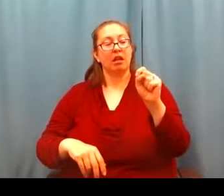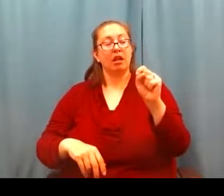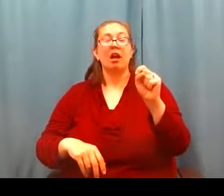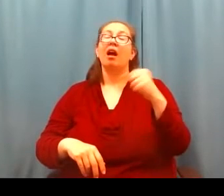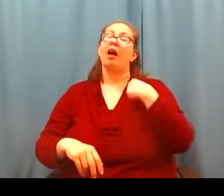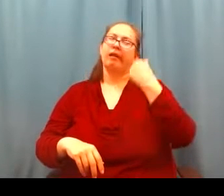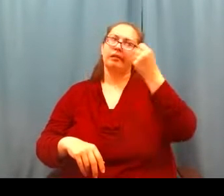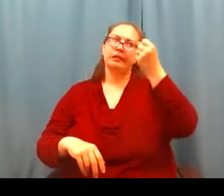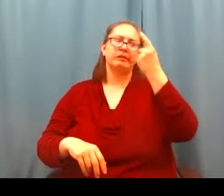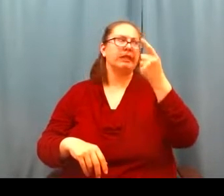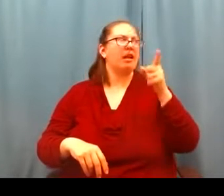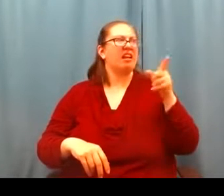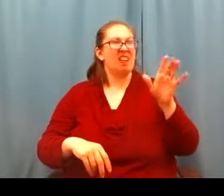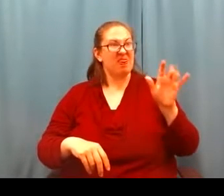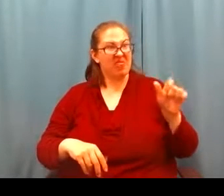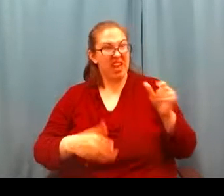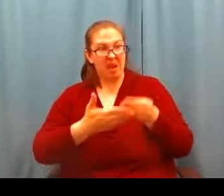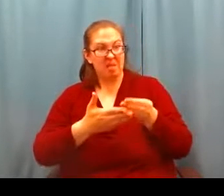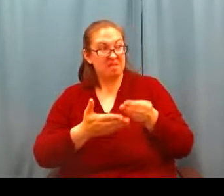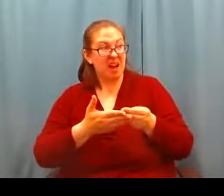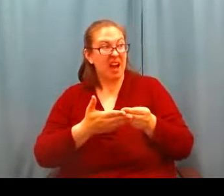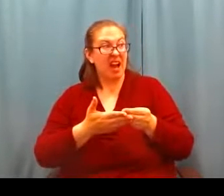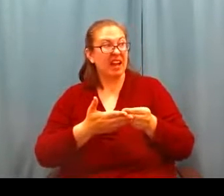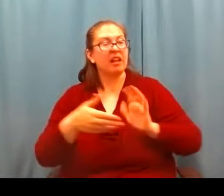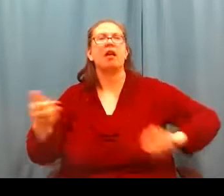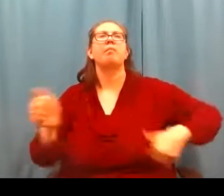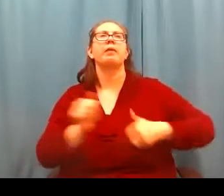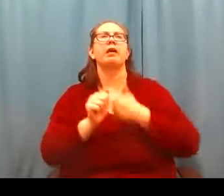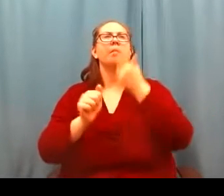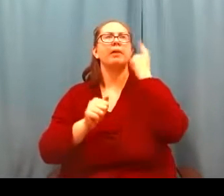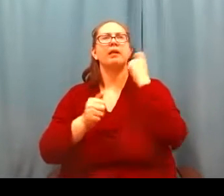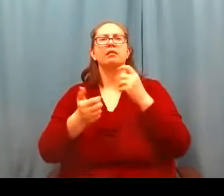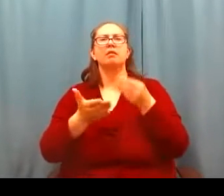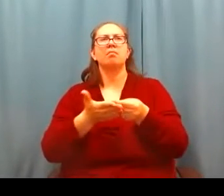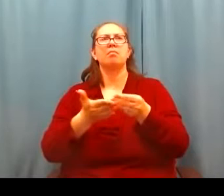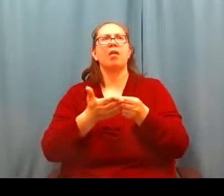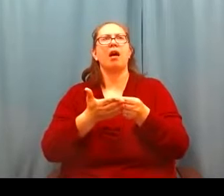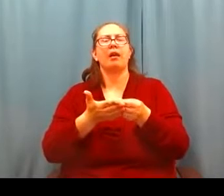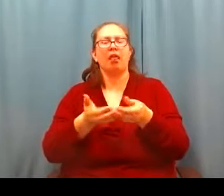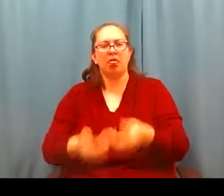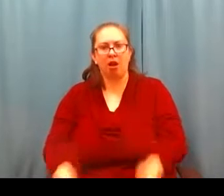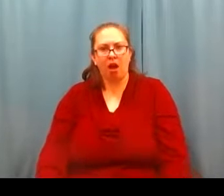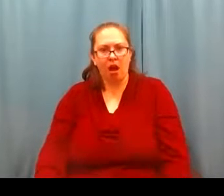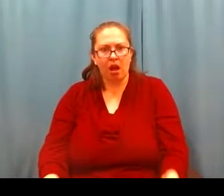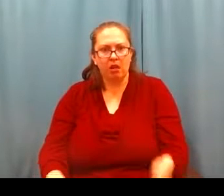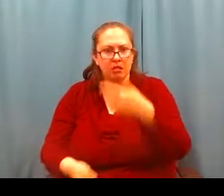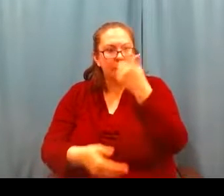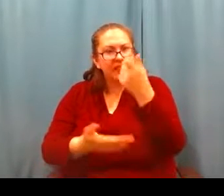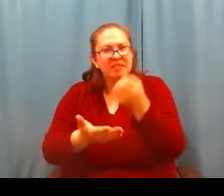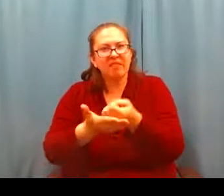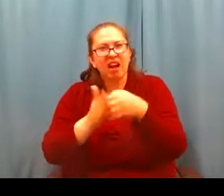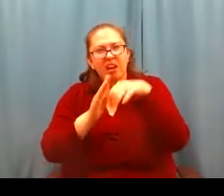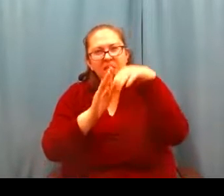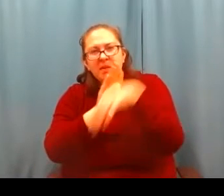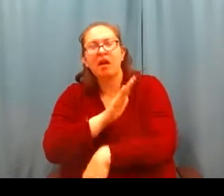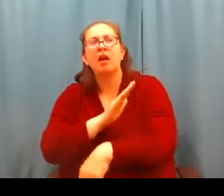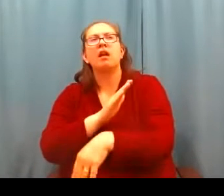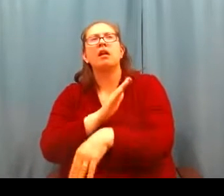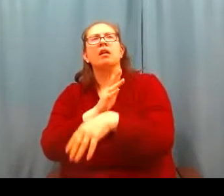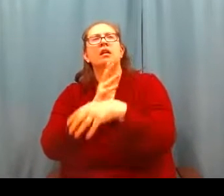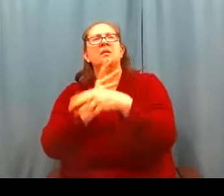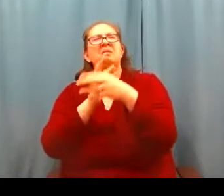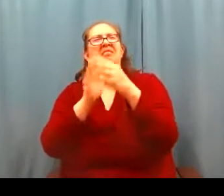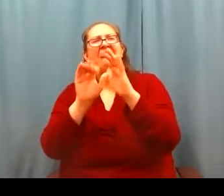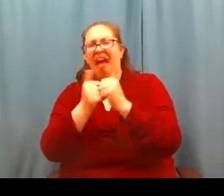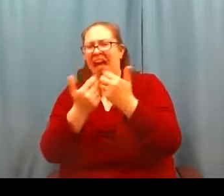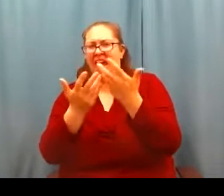budget shortfall that is anticipated. What services do you believe would be the first to be cut from the budget? Street repairs,